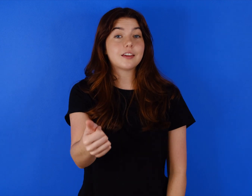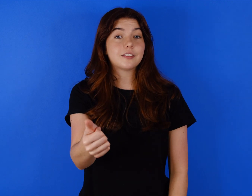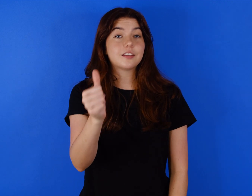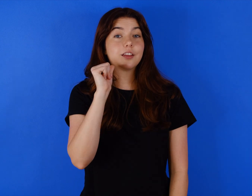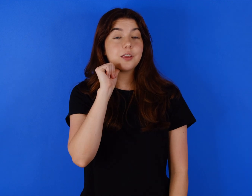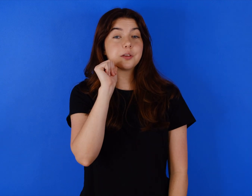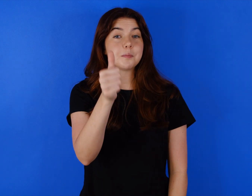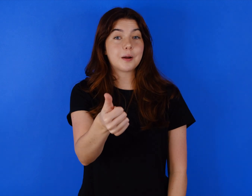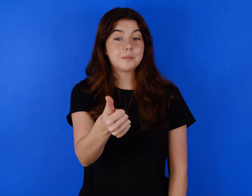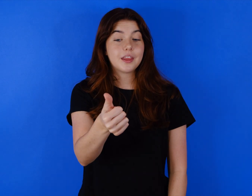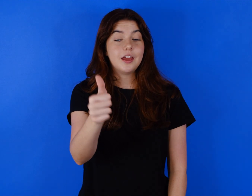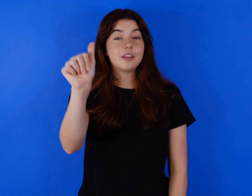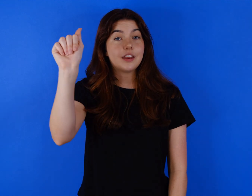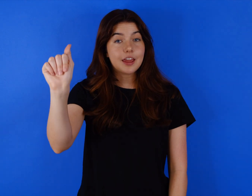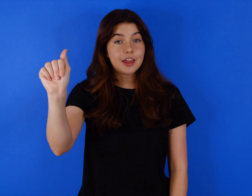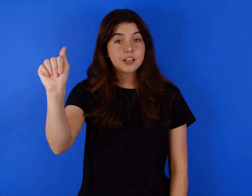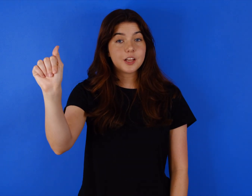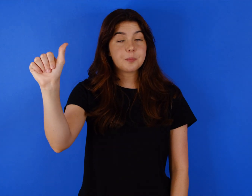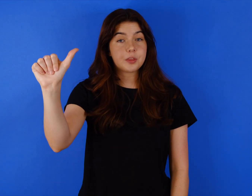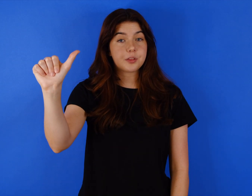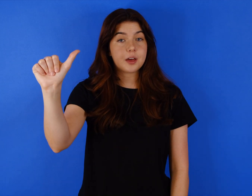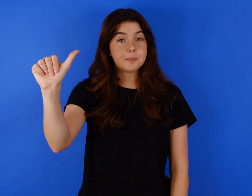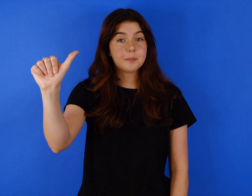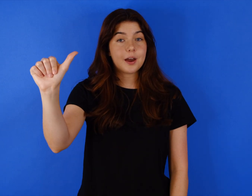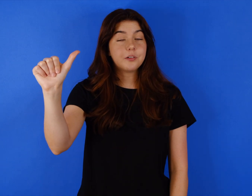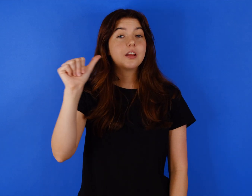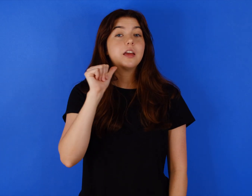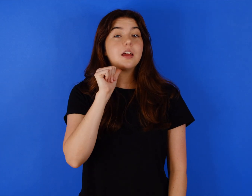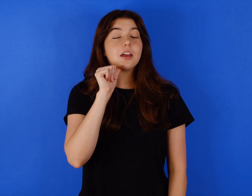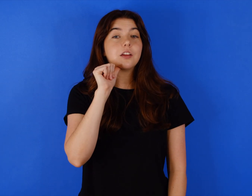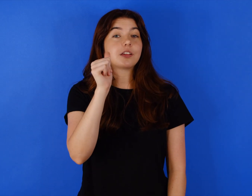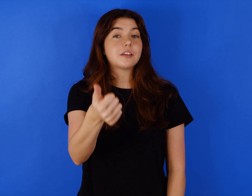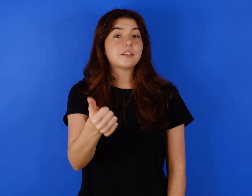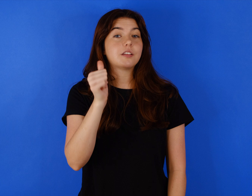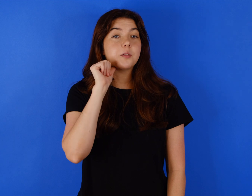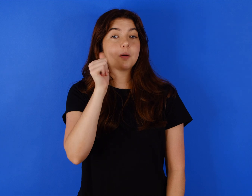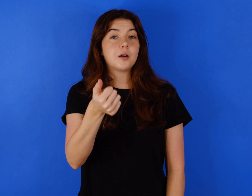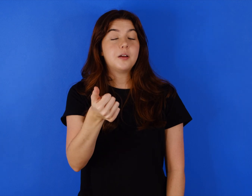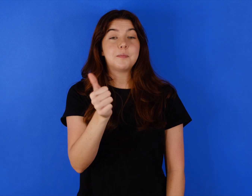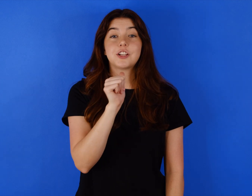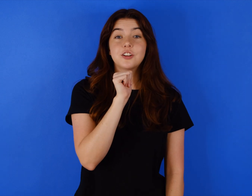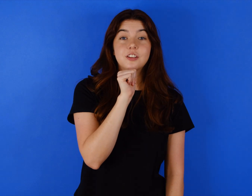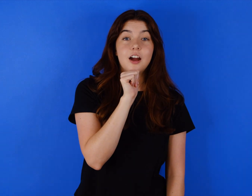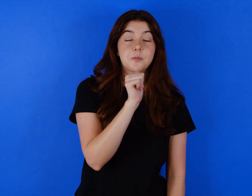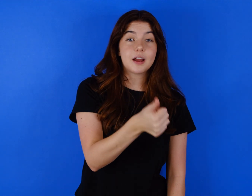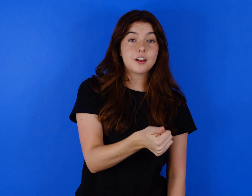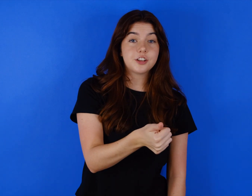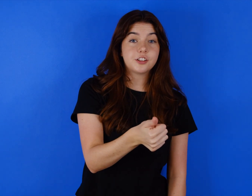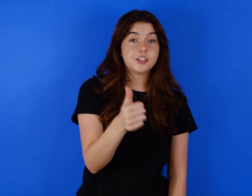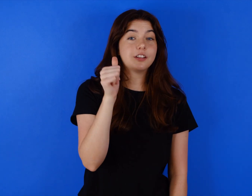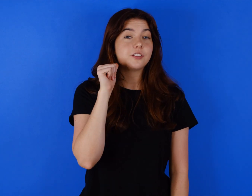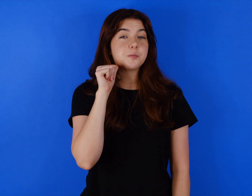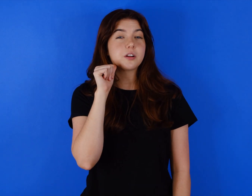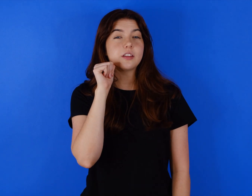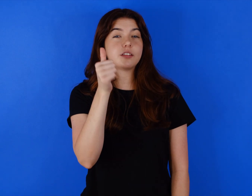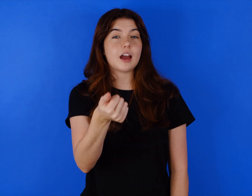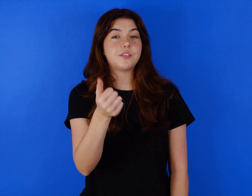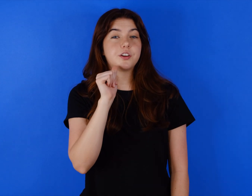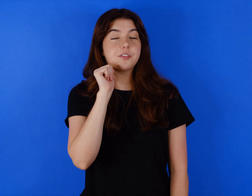this, tomorrow. It's an A hand shape with your thumb out, you go like this, tomorrow. Make sure it's not right under your chin, it's more to the side of your